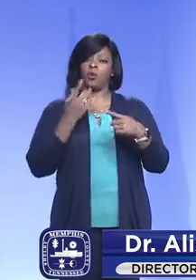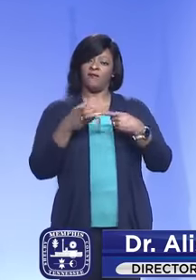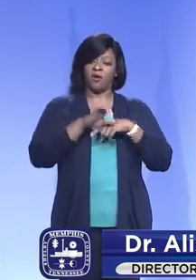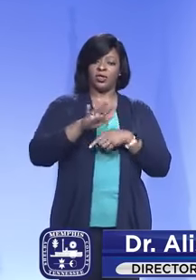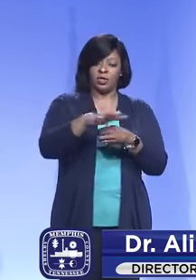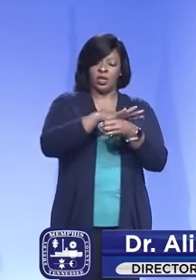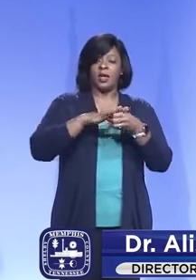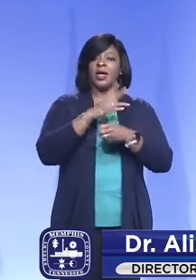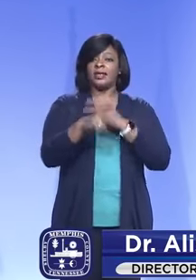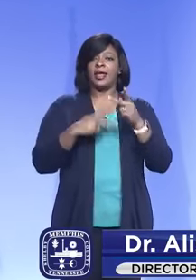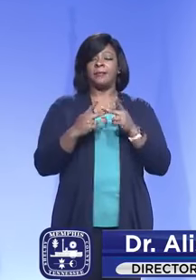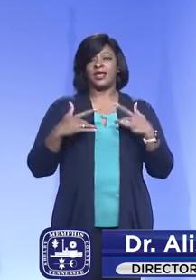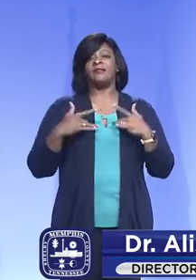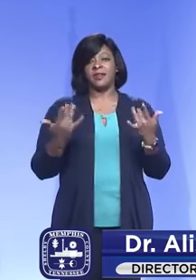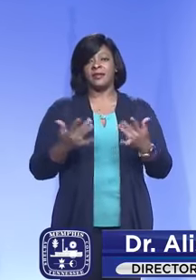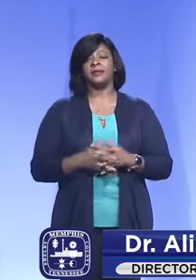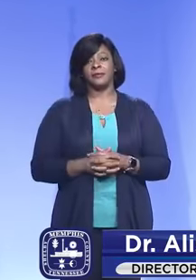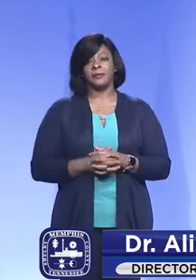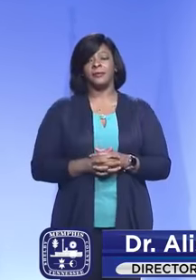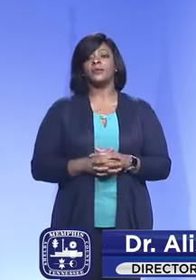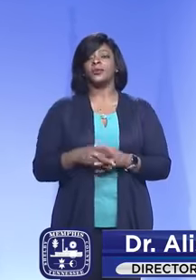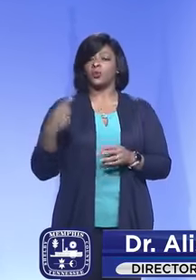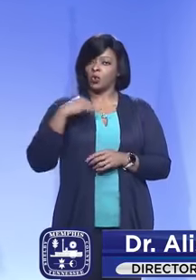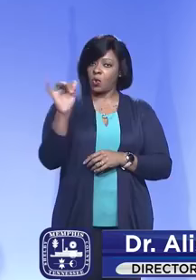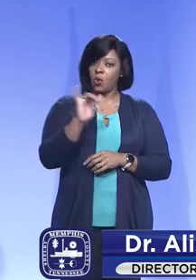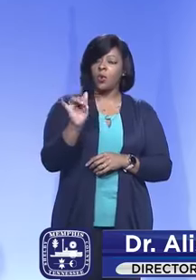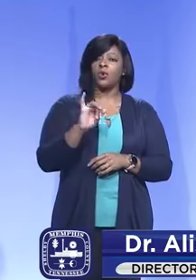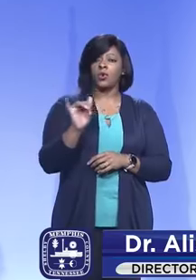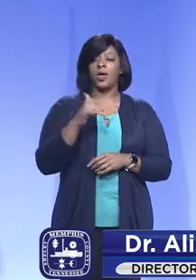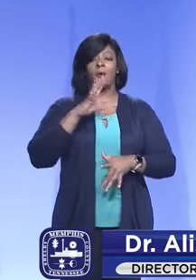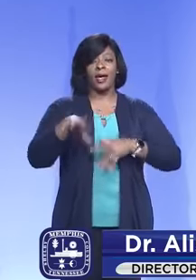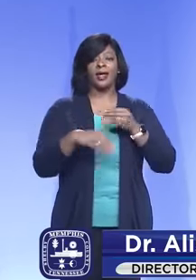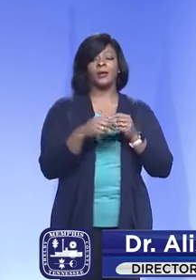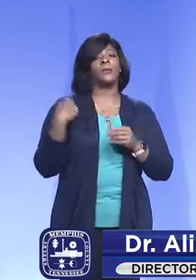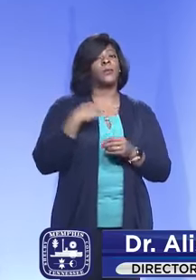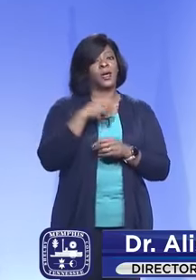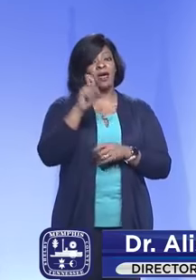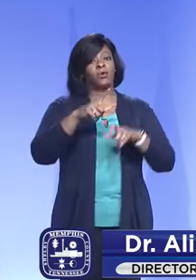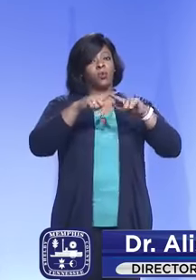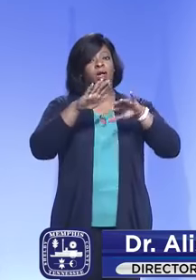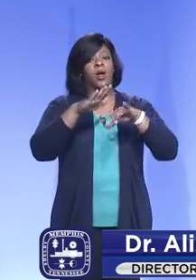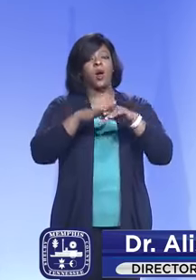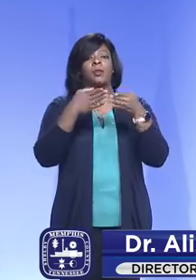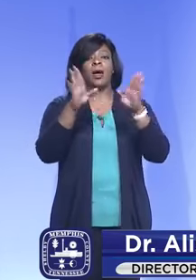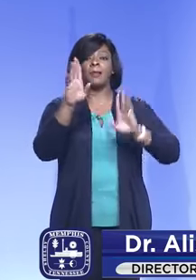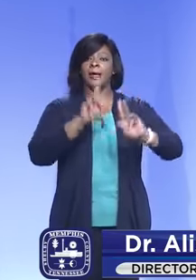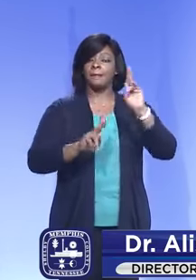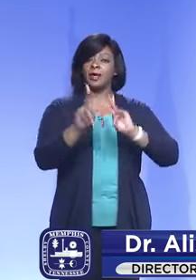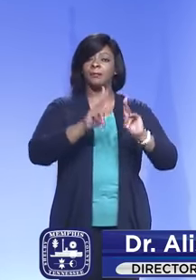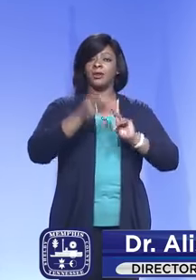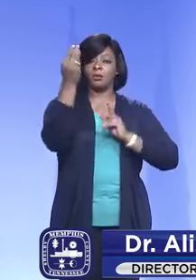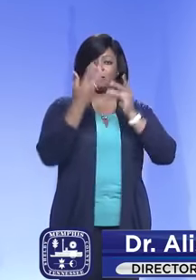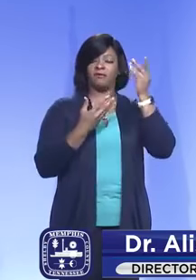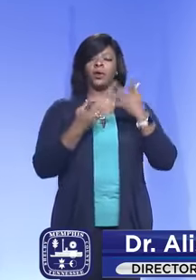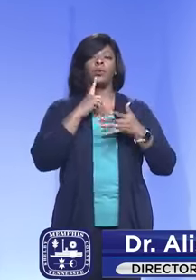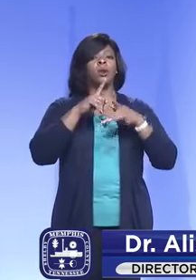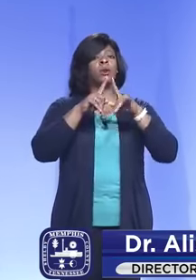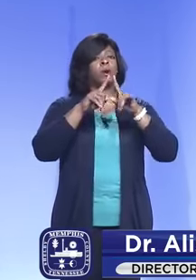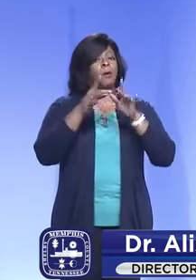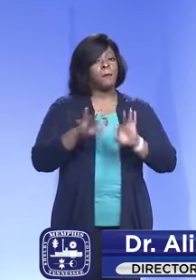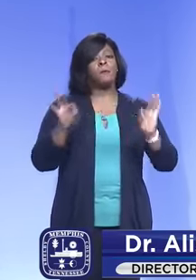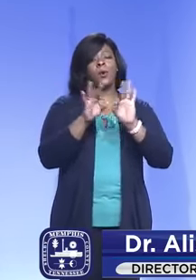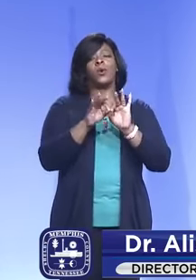those particular venues. And we also, let me add to that, we do have to rely on the public. I think it's really important